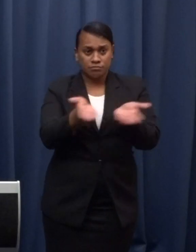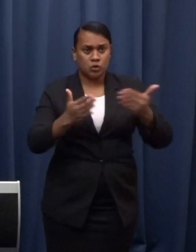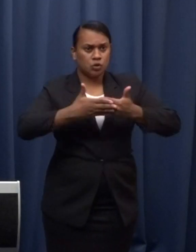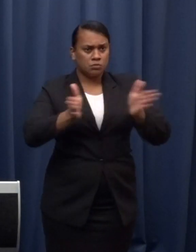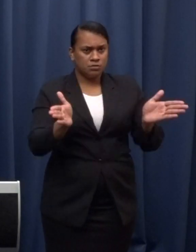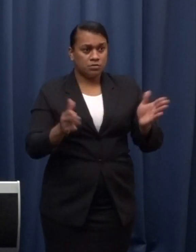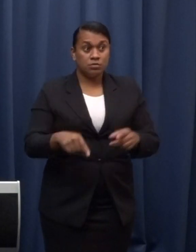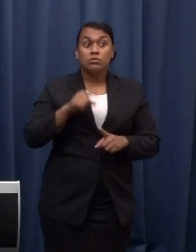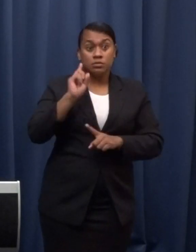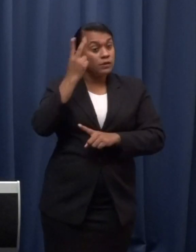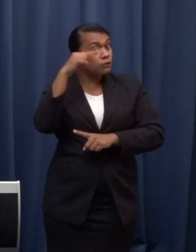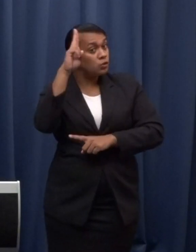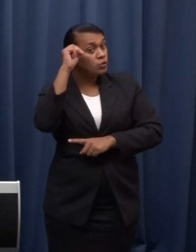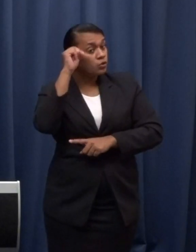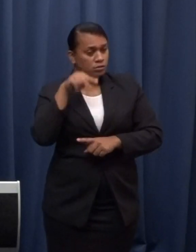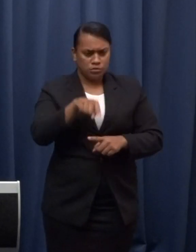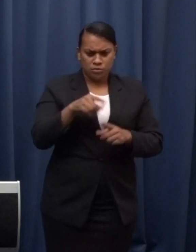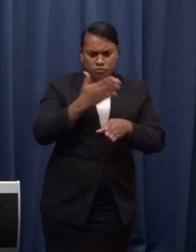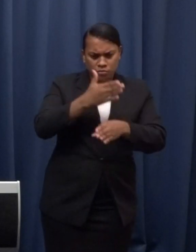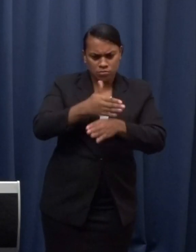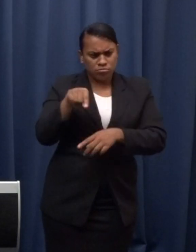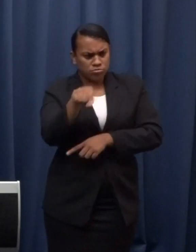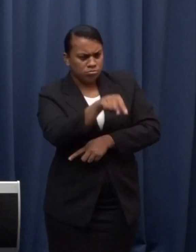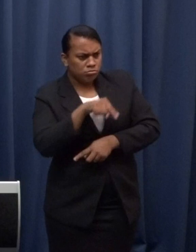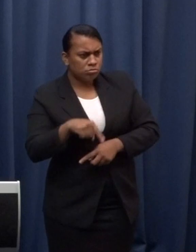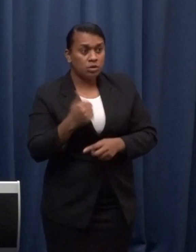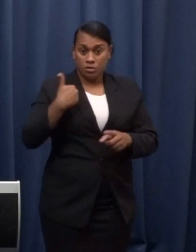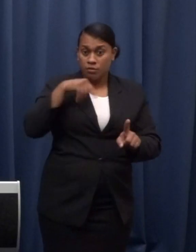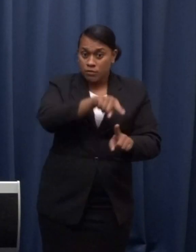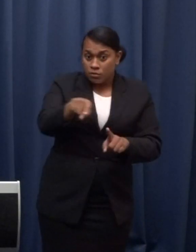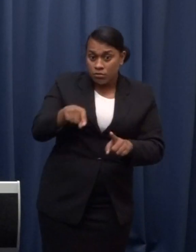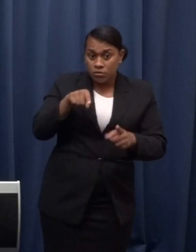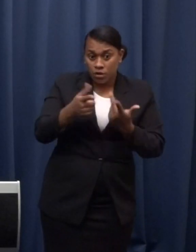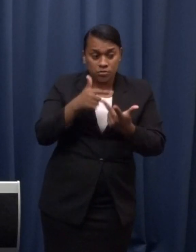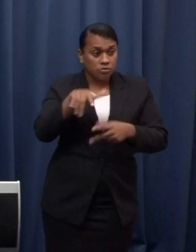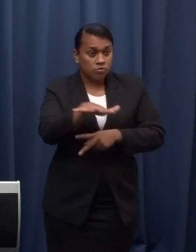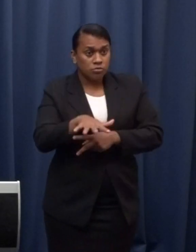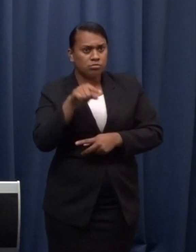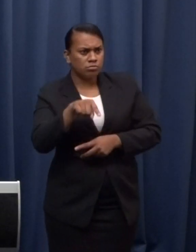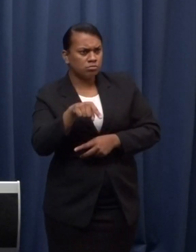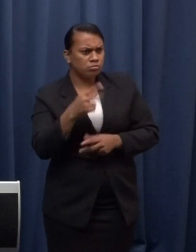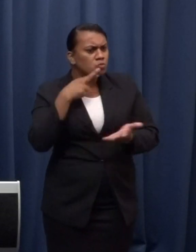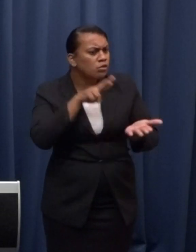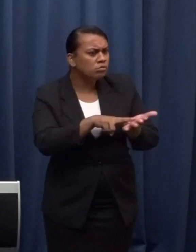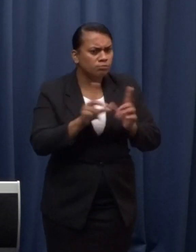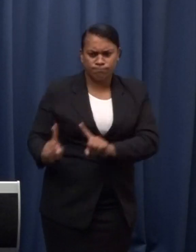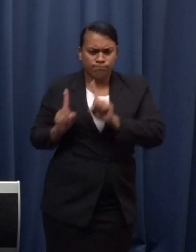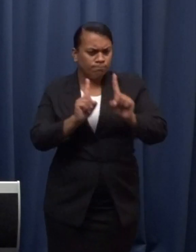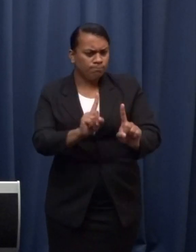Fijians who work but do not live in this area should report to the nearest office outside of the monitored